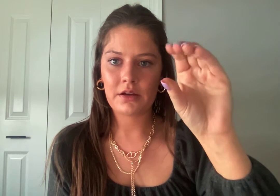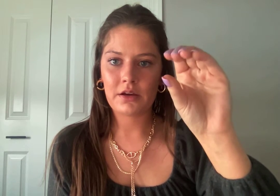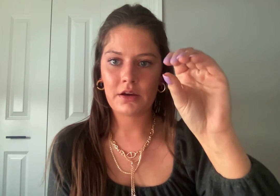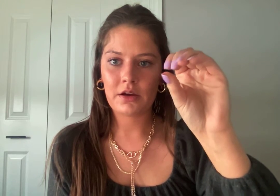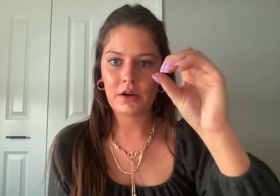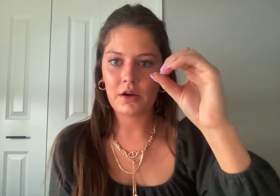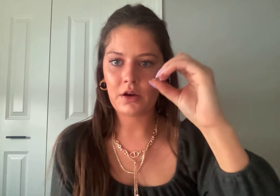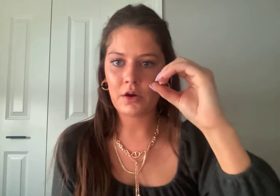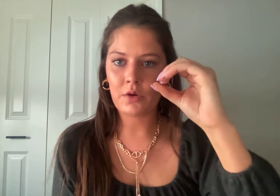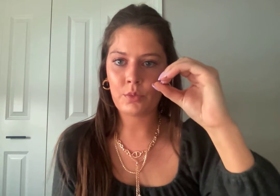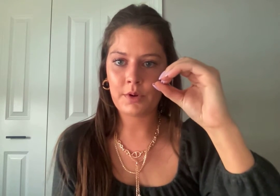O